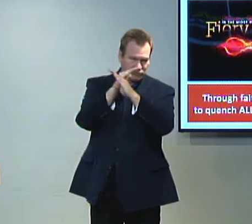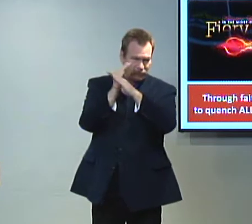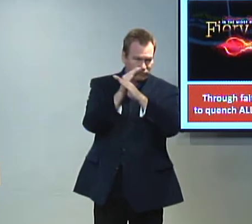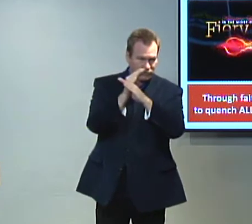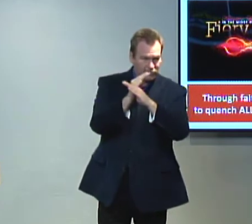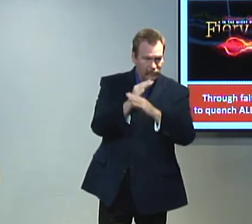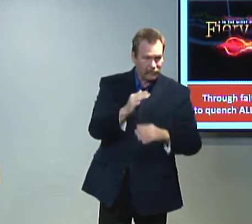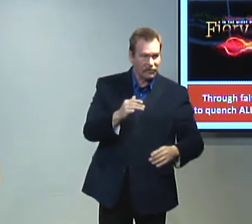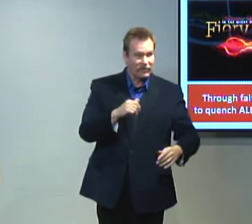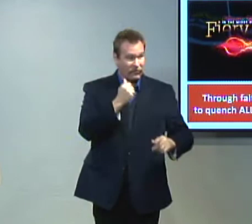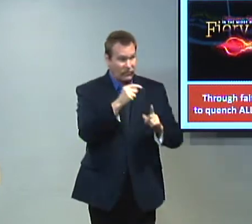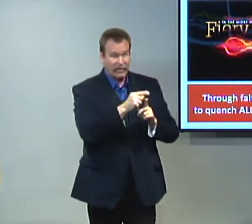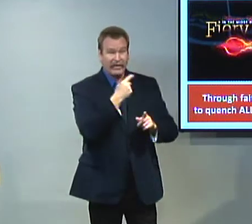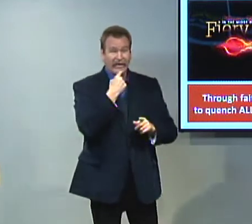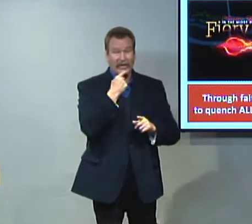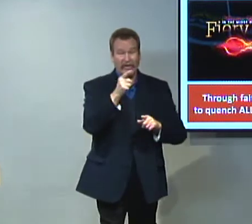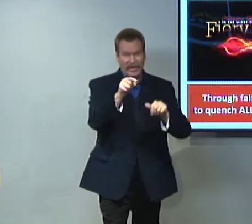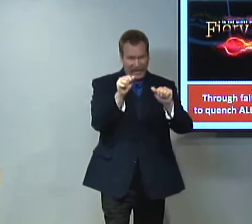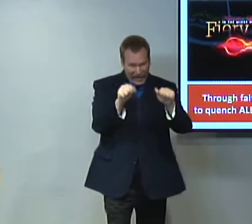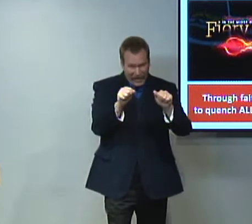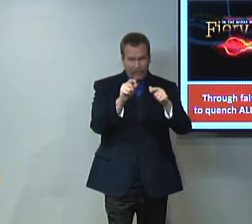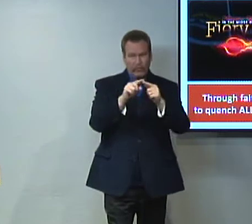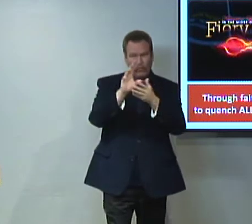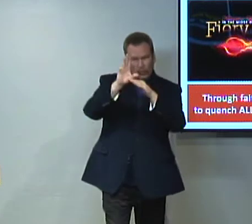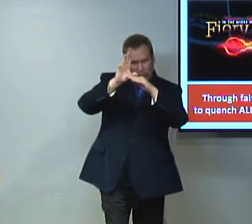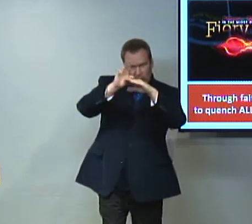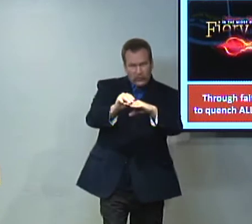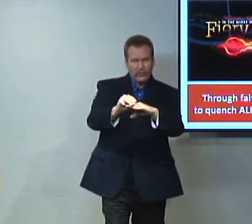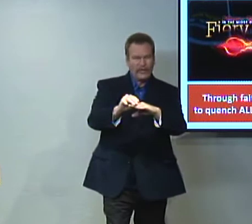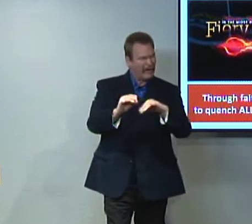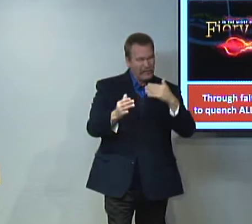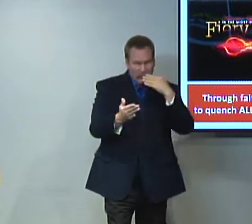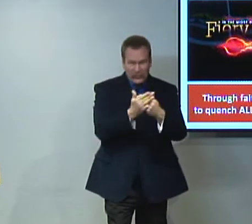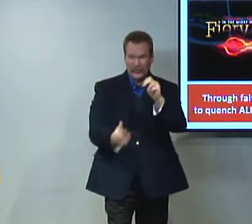he slings at us that we must defend ourselves against.